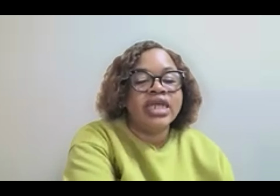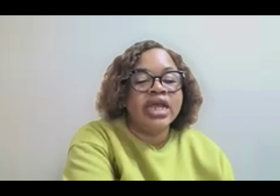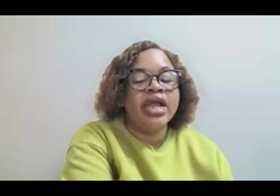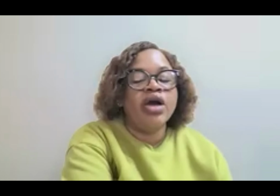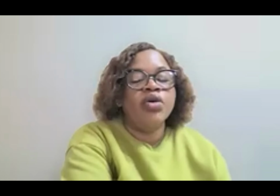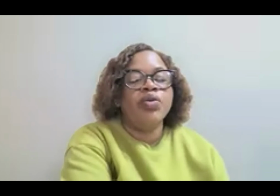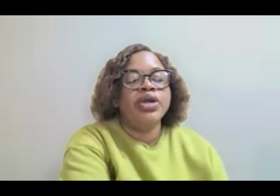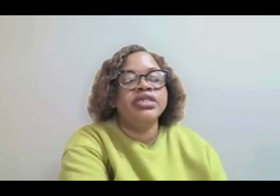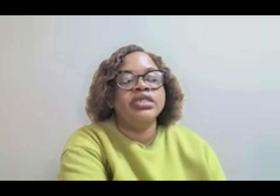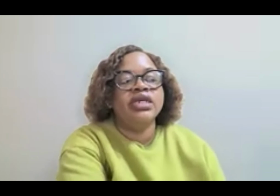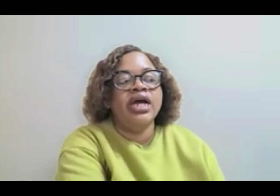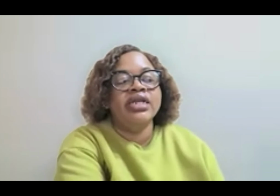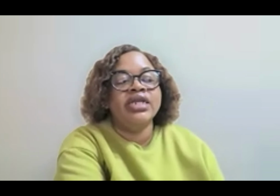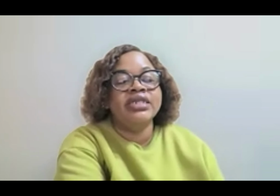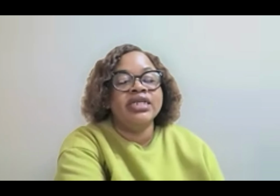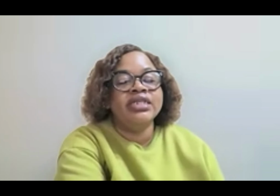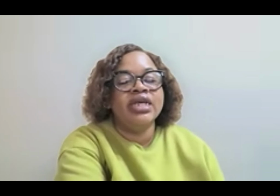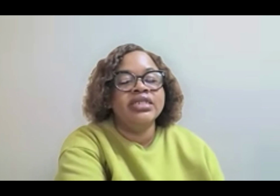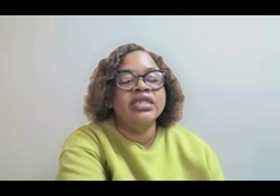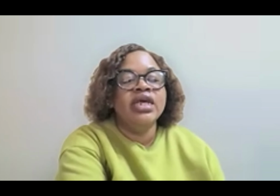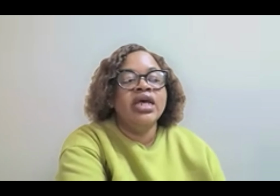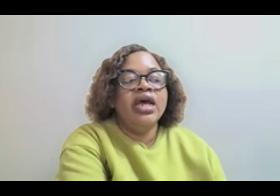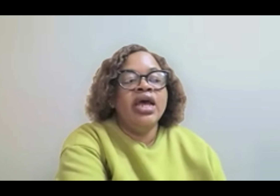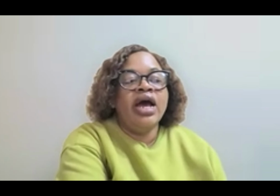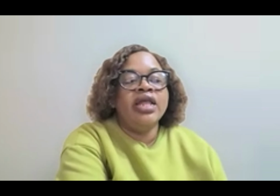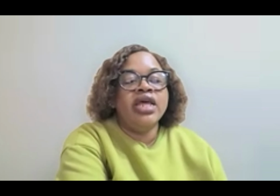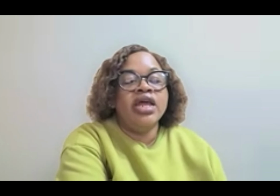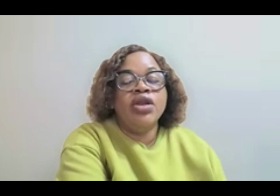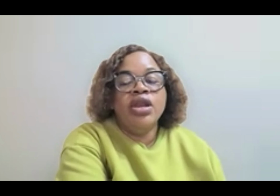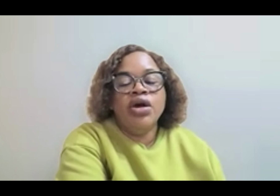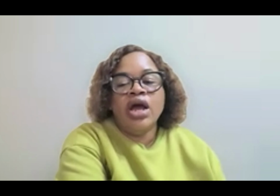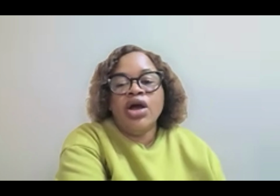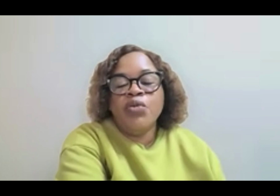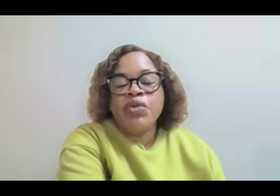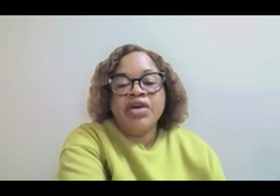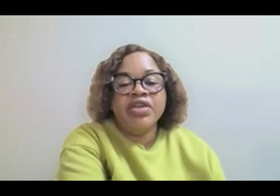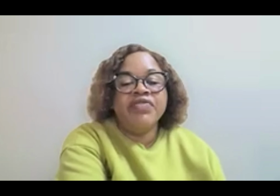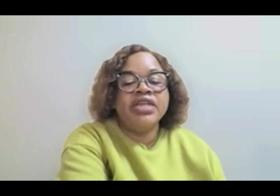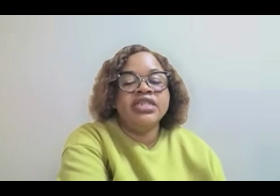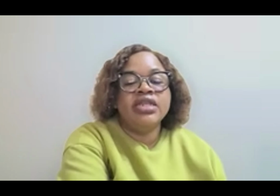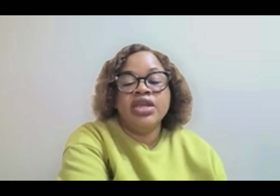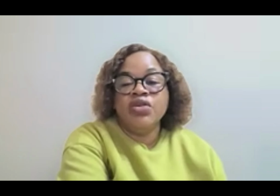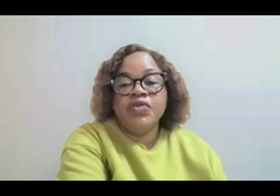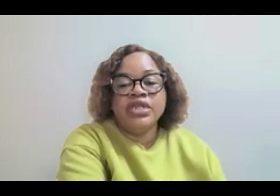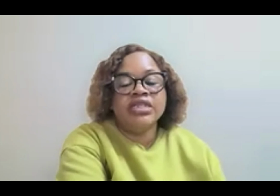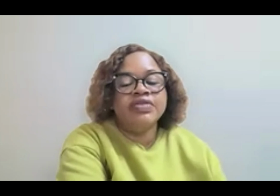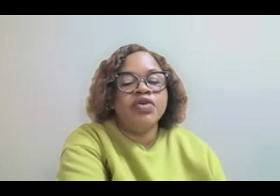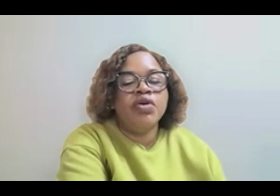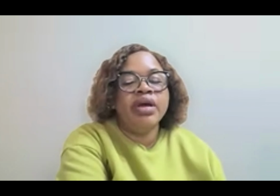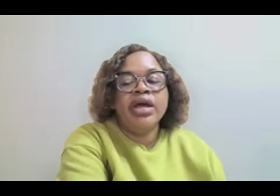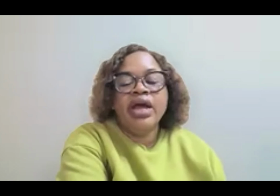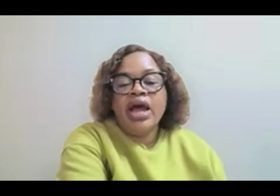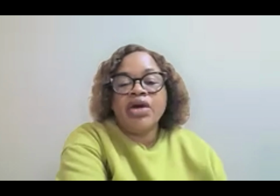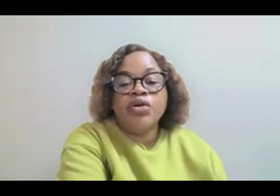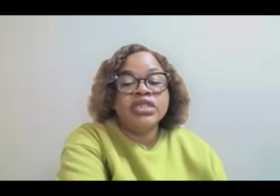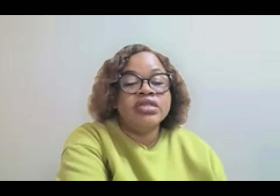today on these sign language data sets. And then we have invited 3 innovators from across 3